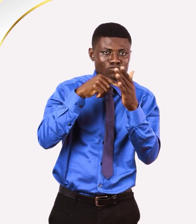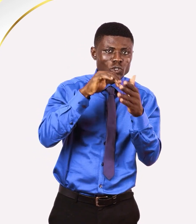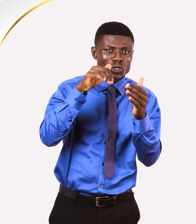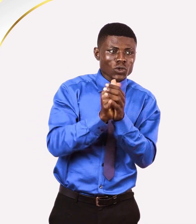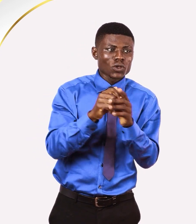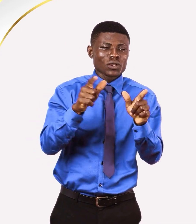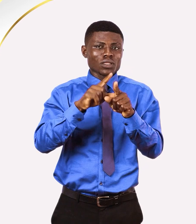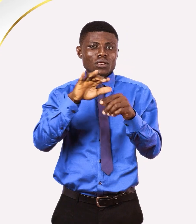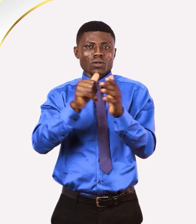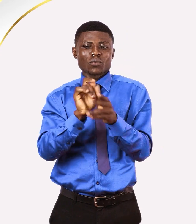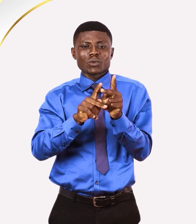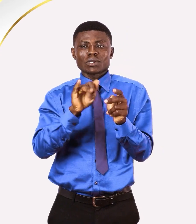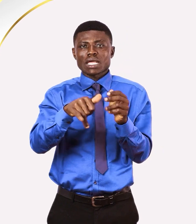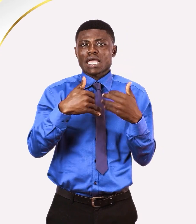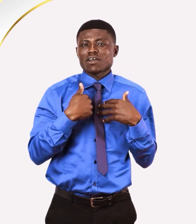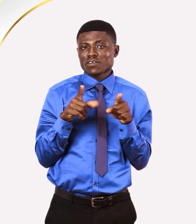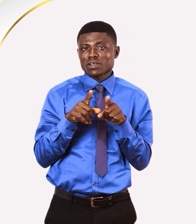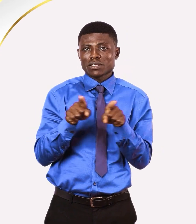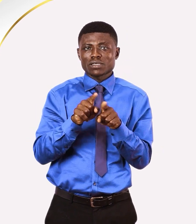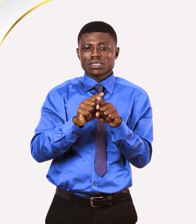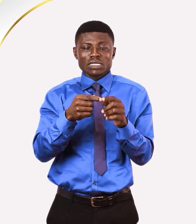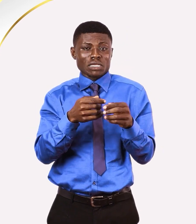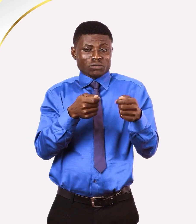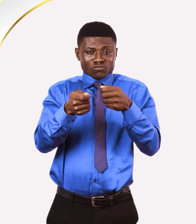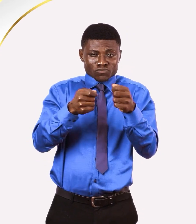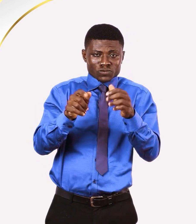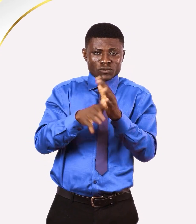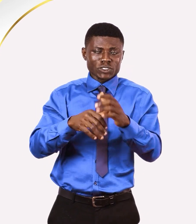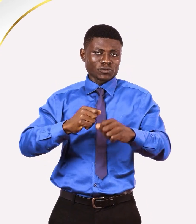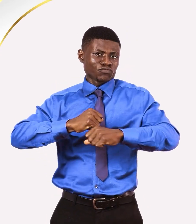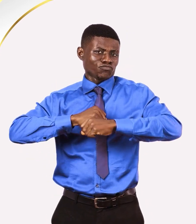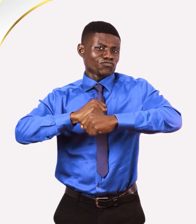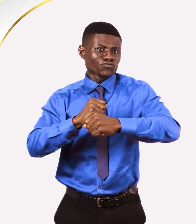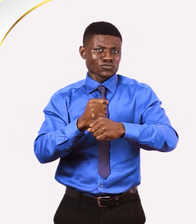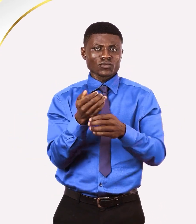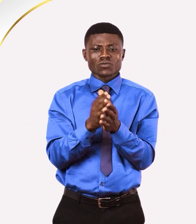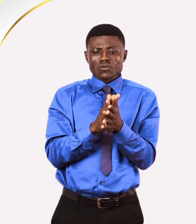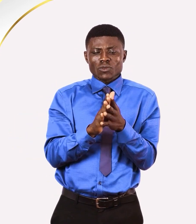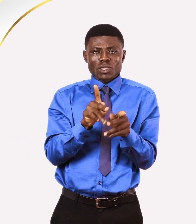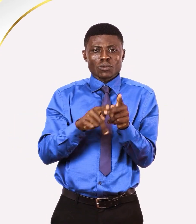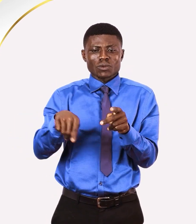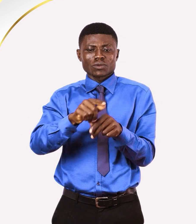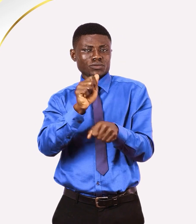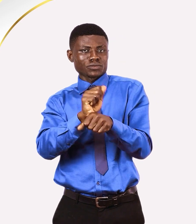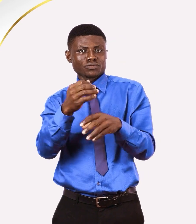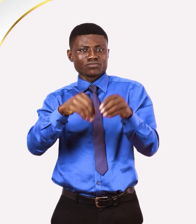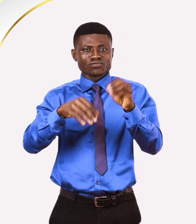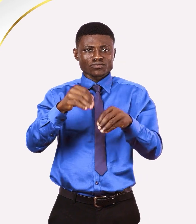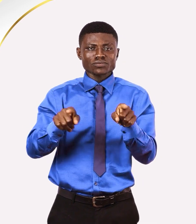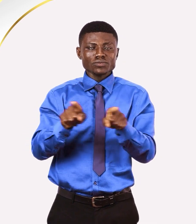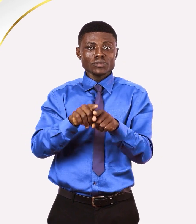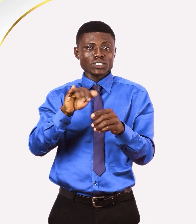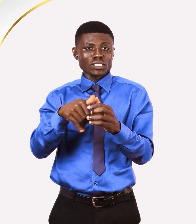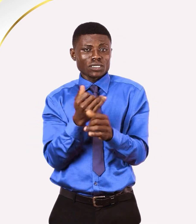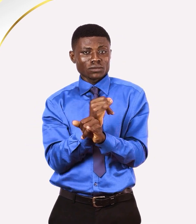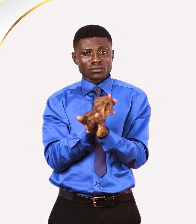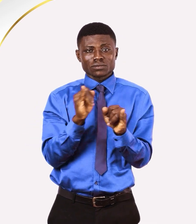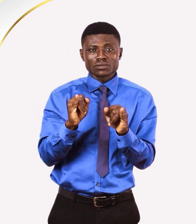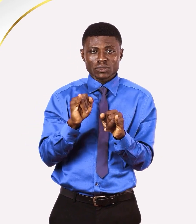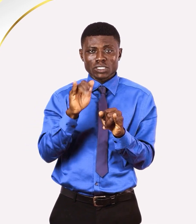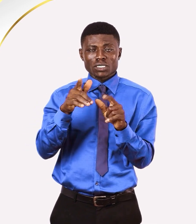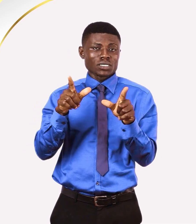of license holders and take measures to protect the interests of customers where the solvency